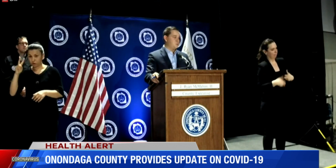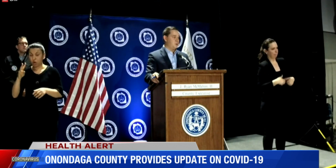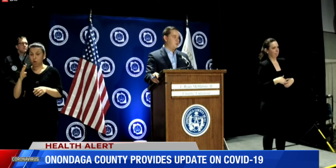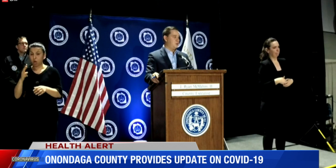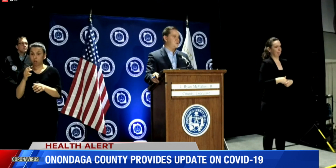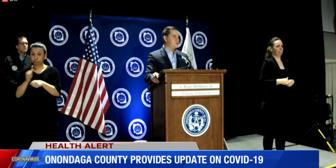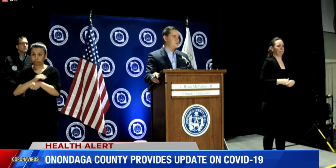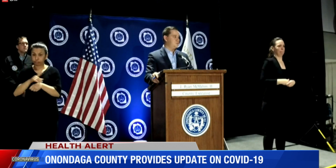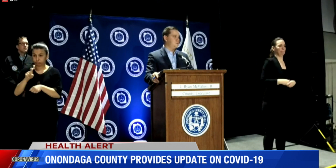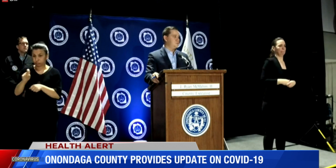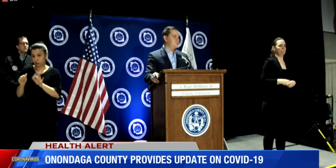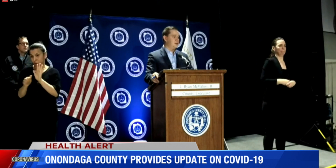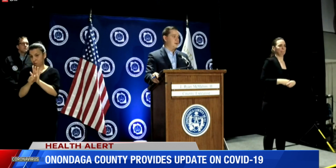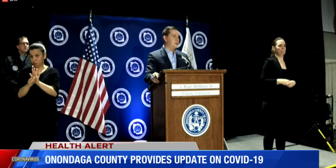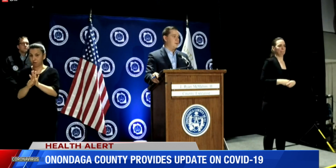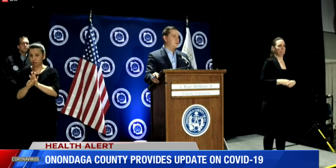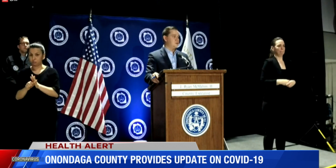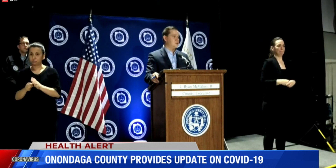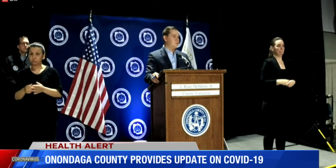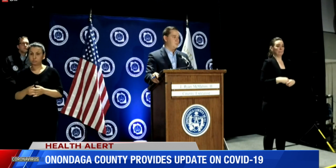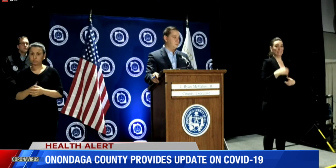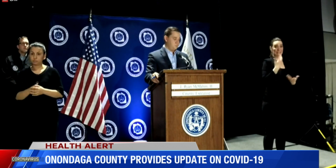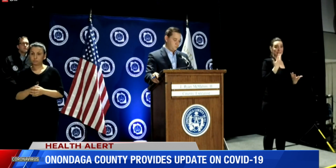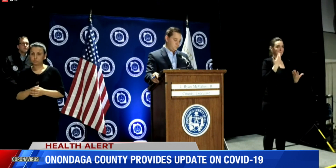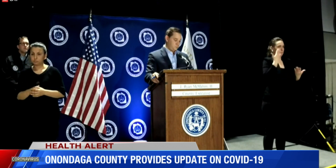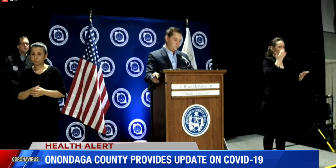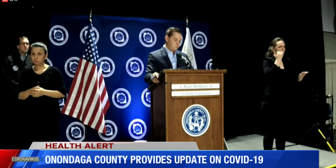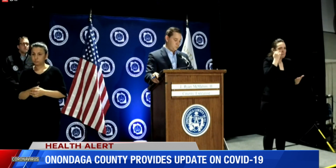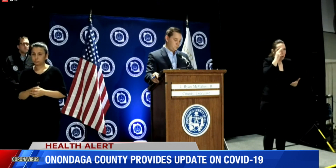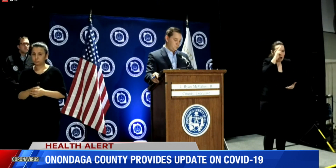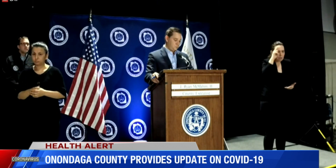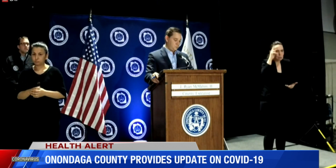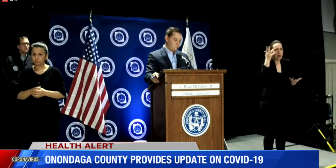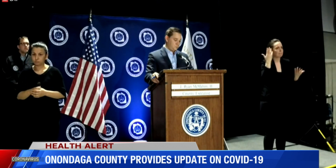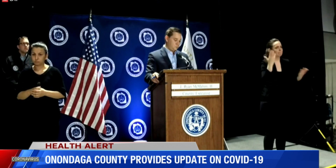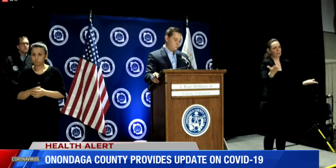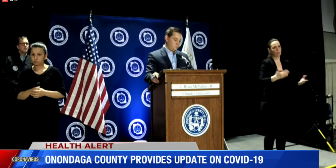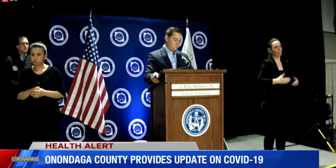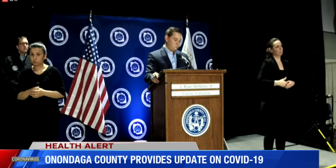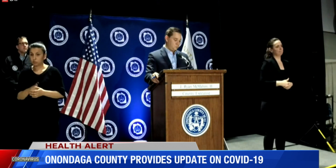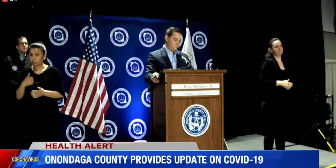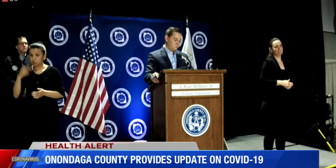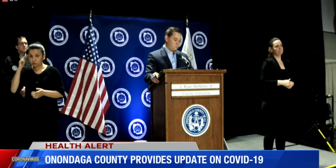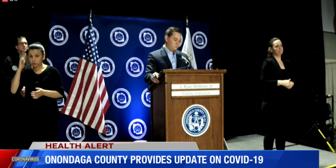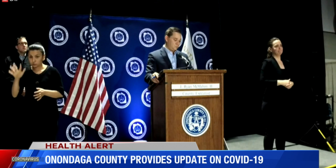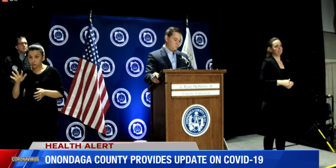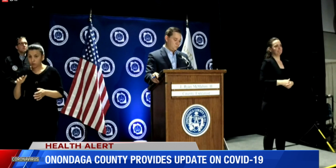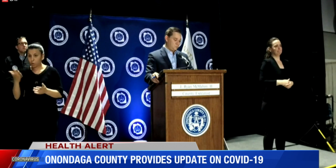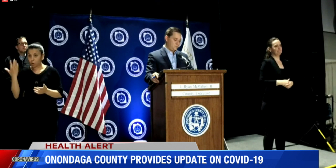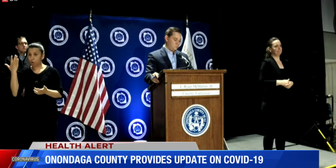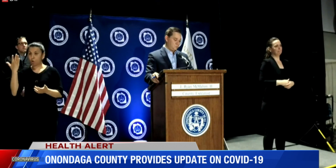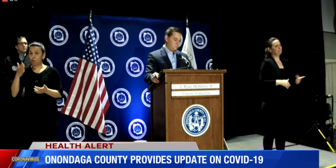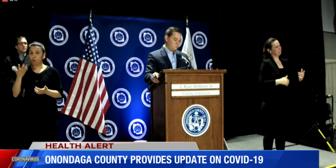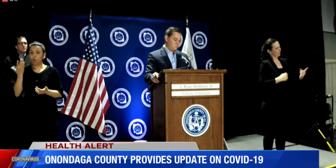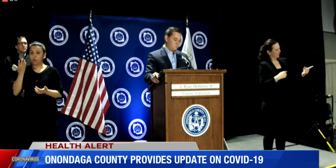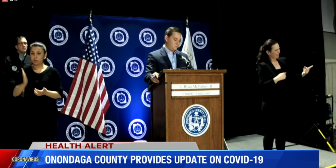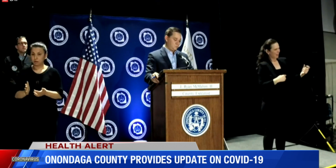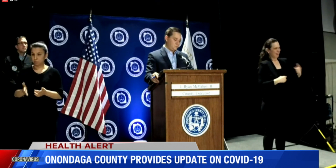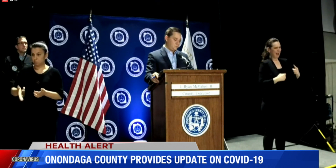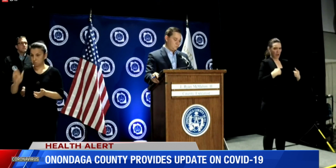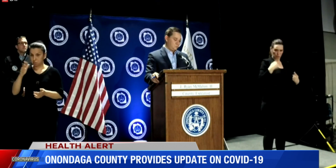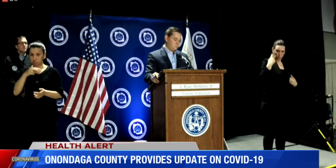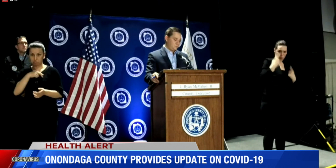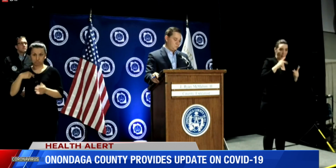in the hospital or if she didn't. I'm not sure, Tim. I guess I was wondering whether the folks who have died have all died